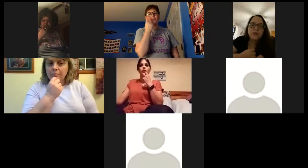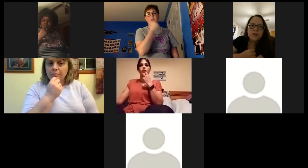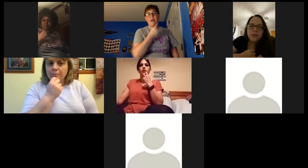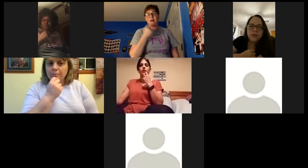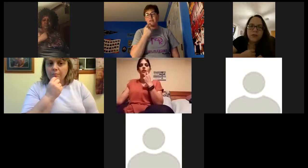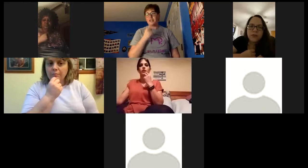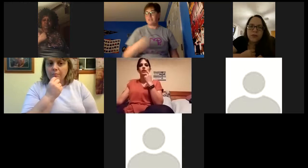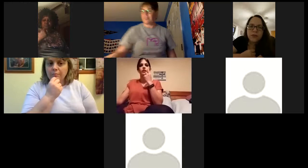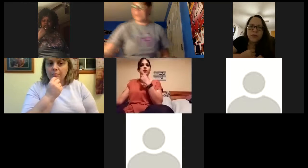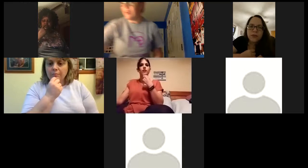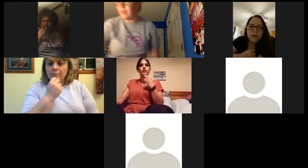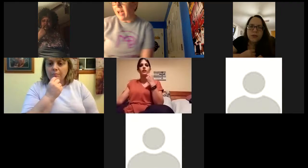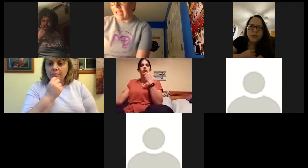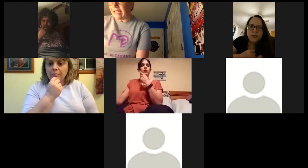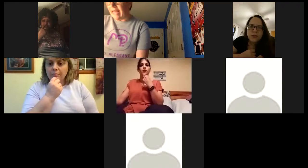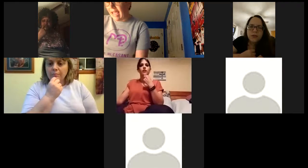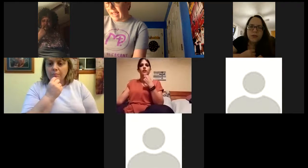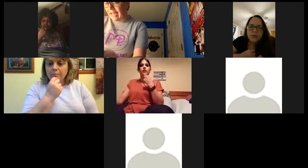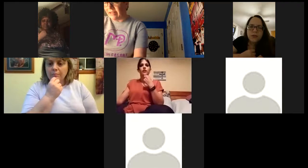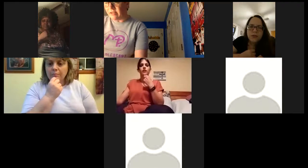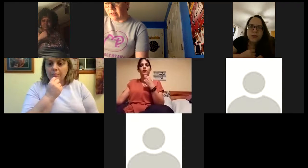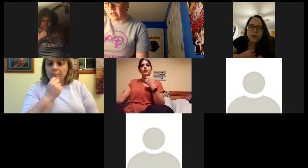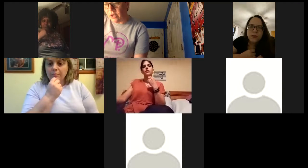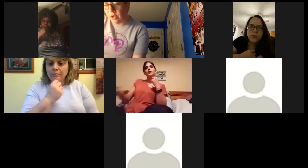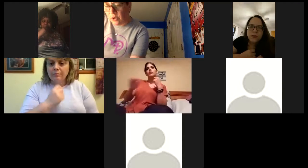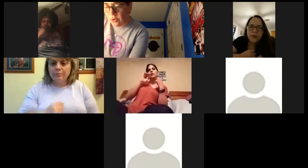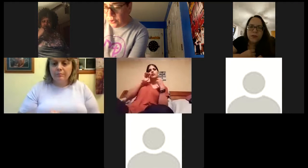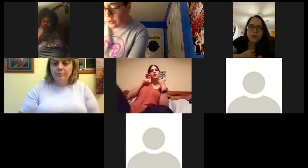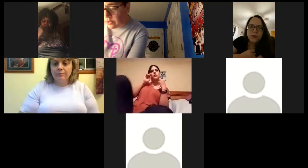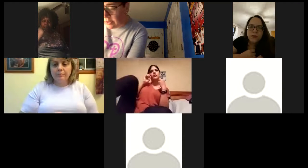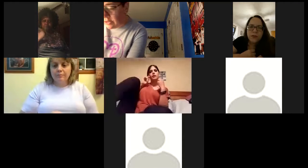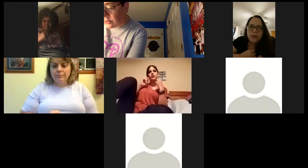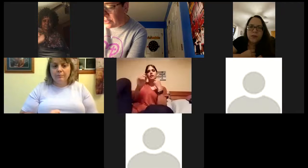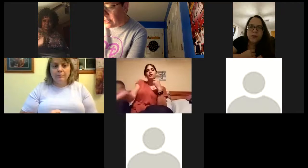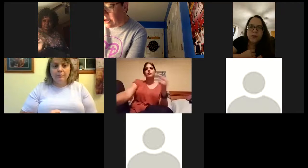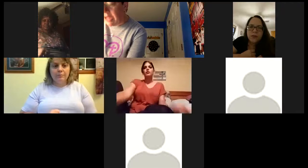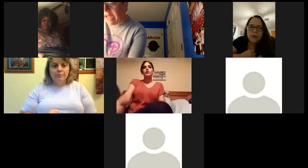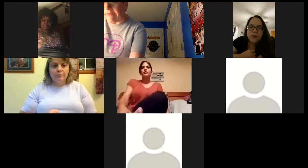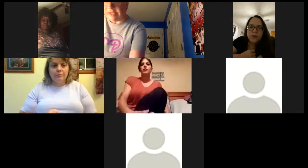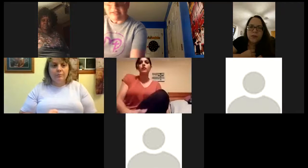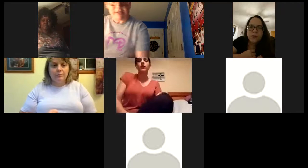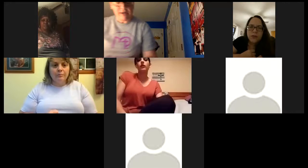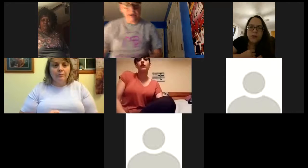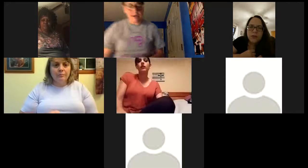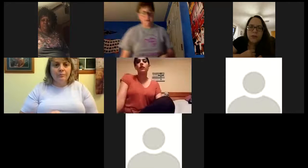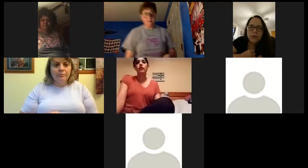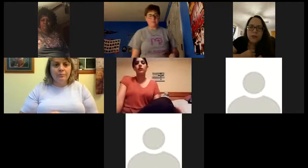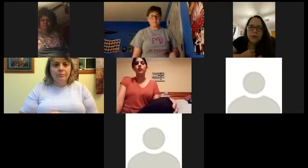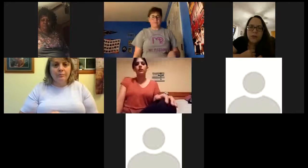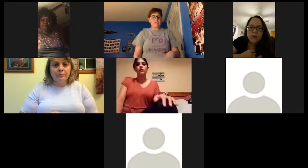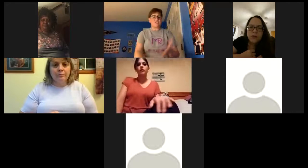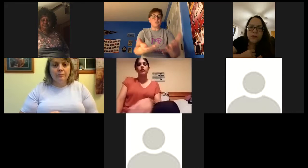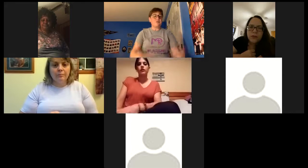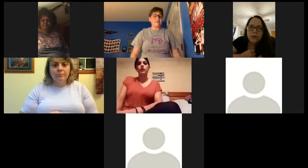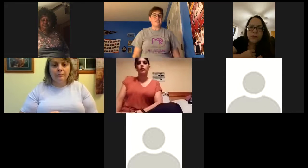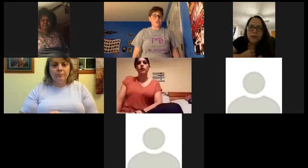who. So I apologize for that. I can add who, the other one, so y'all have it.